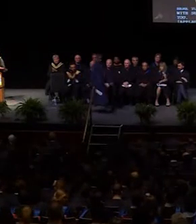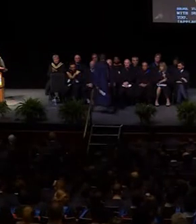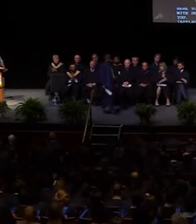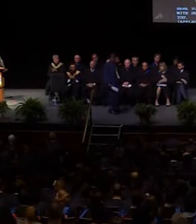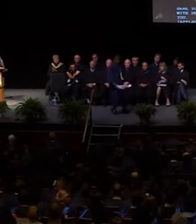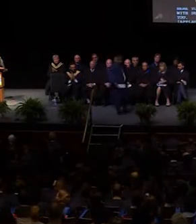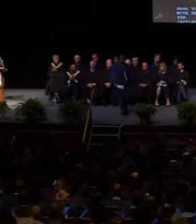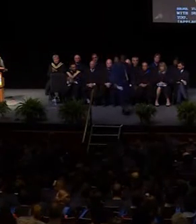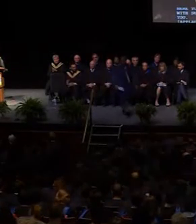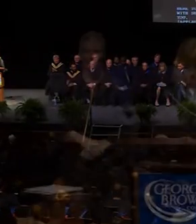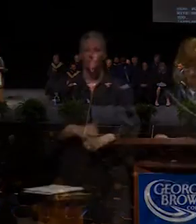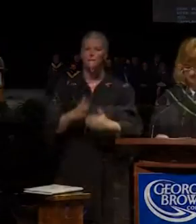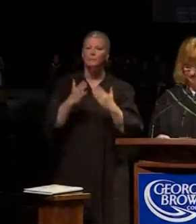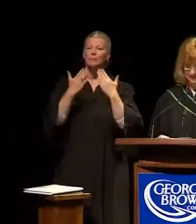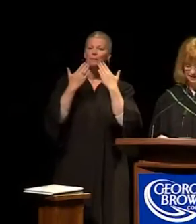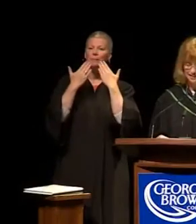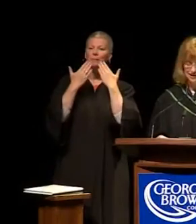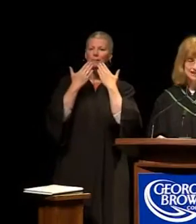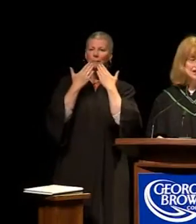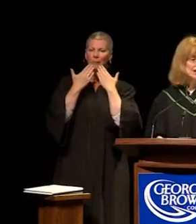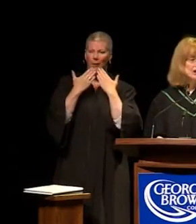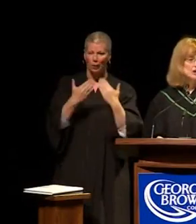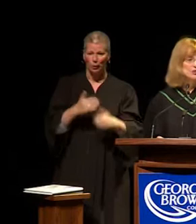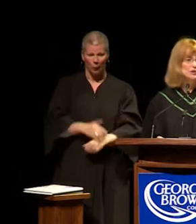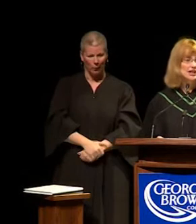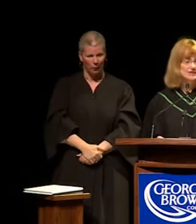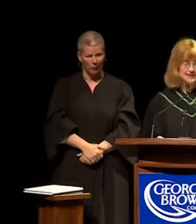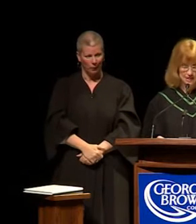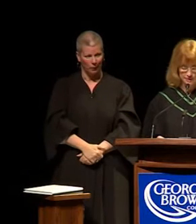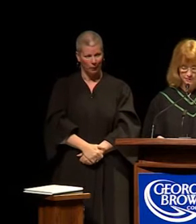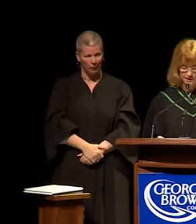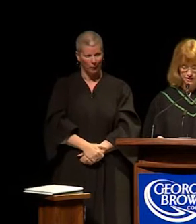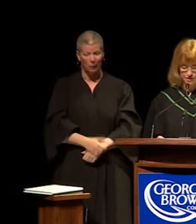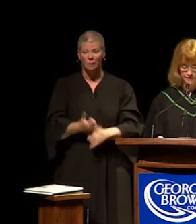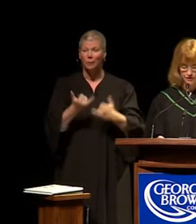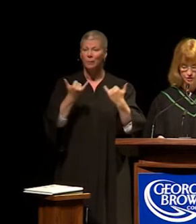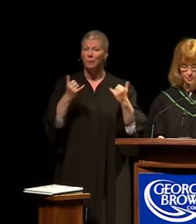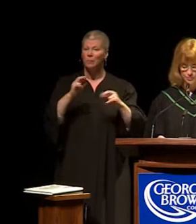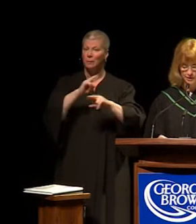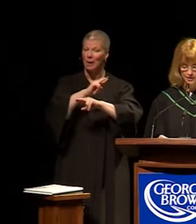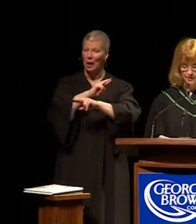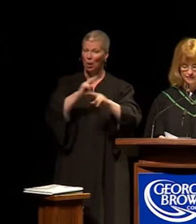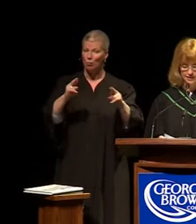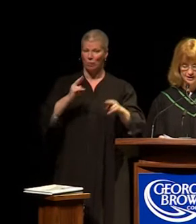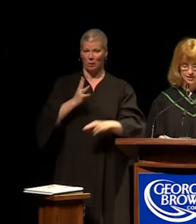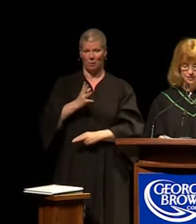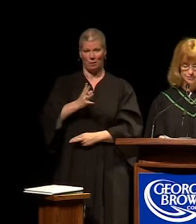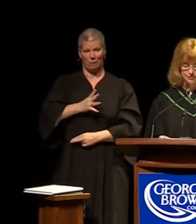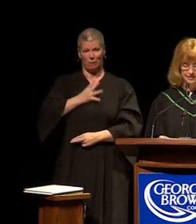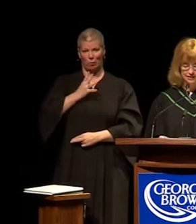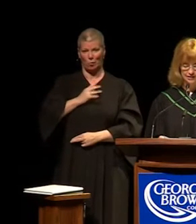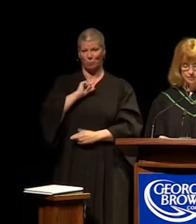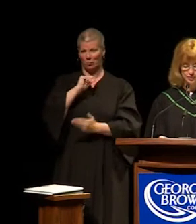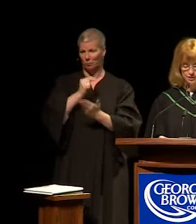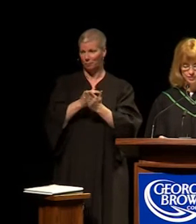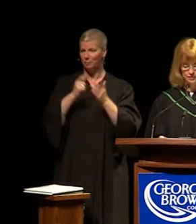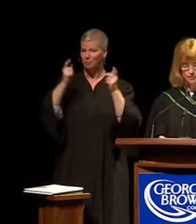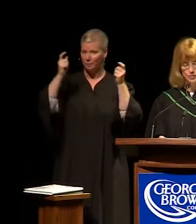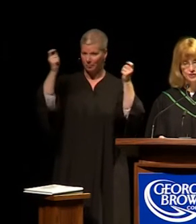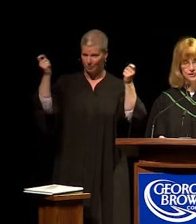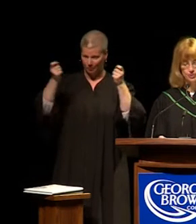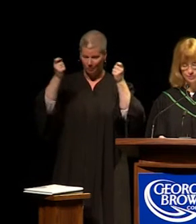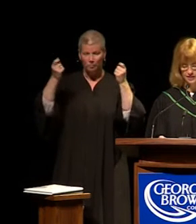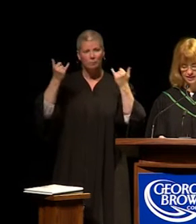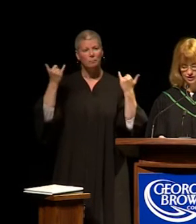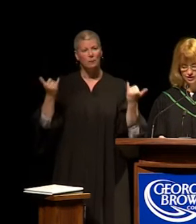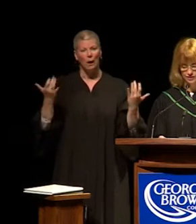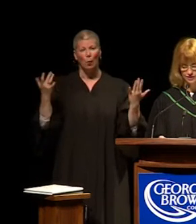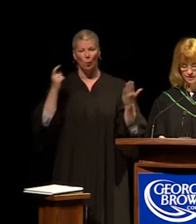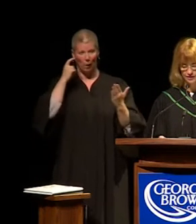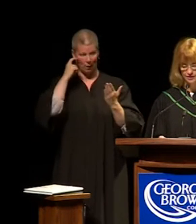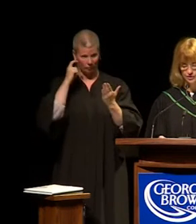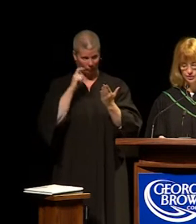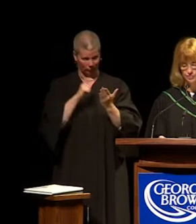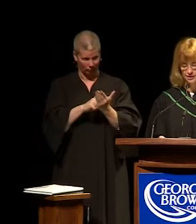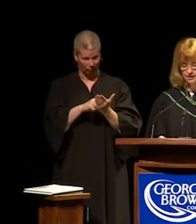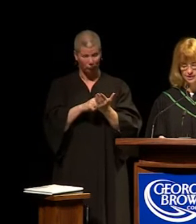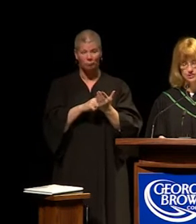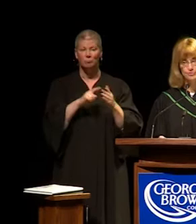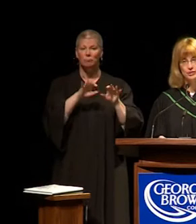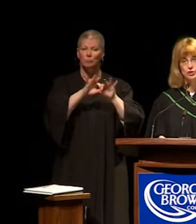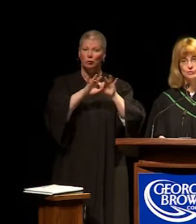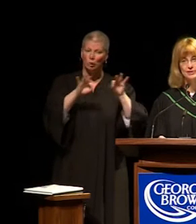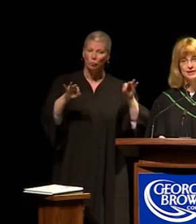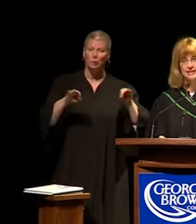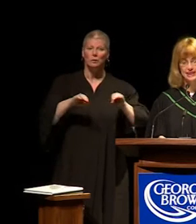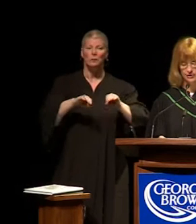Thank you, Devon. We have now reached the formal part of our ceremony, where we award the credentials, the